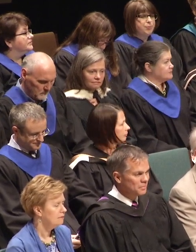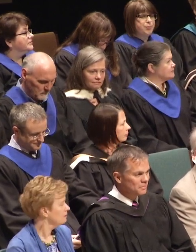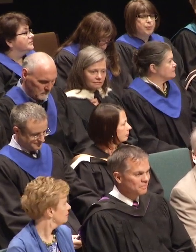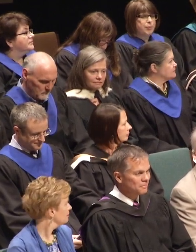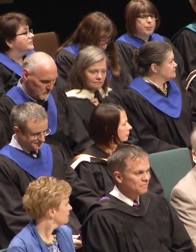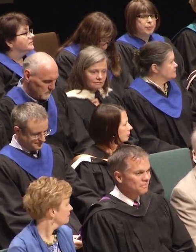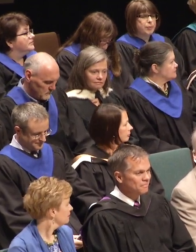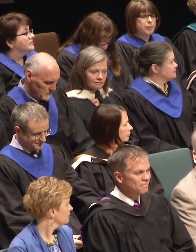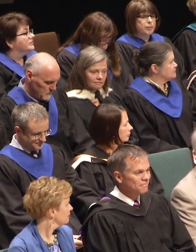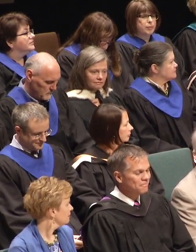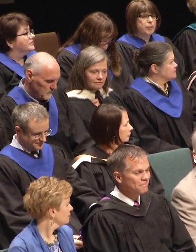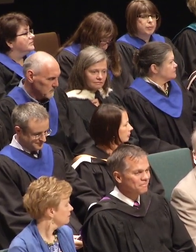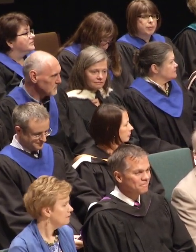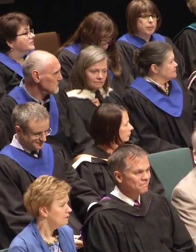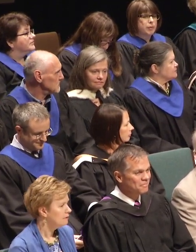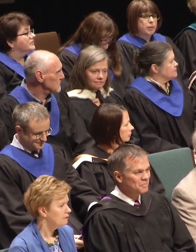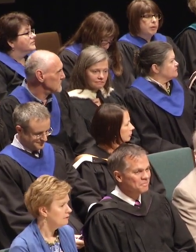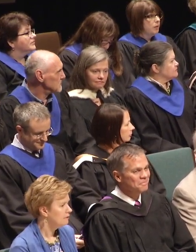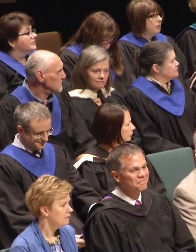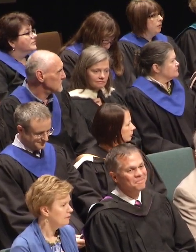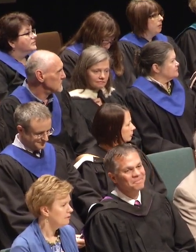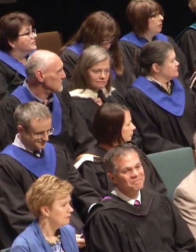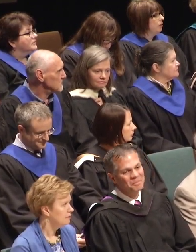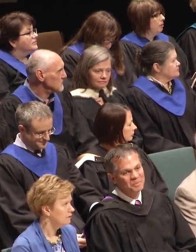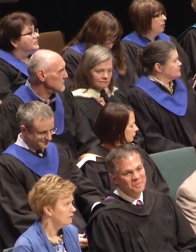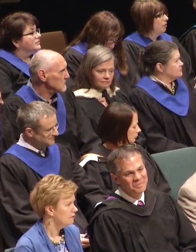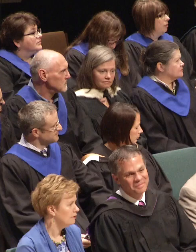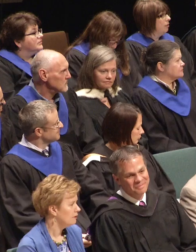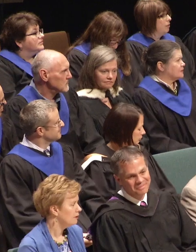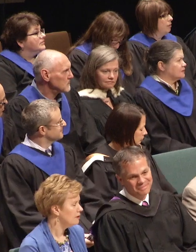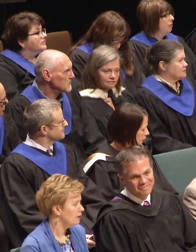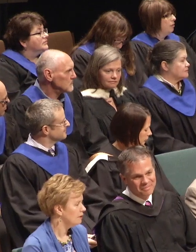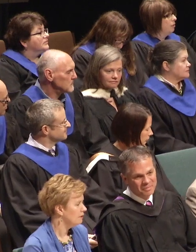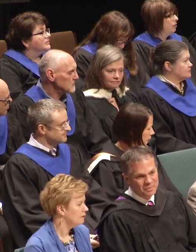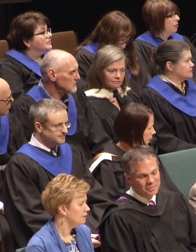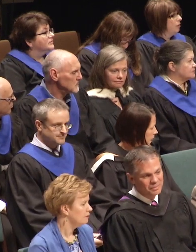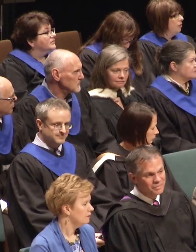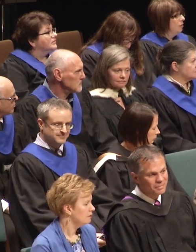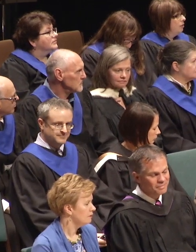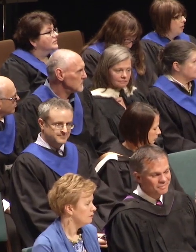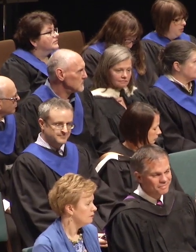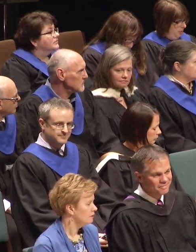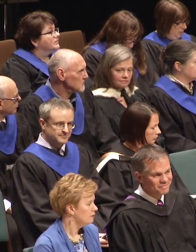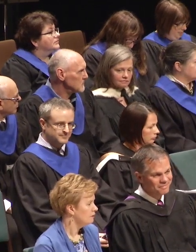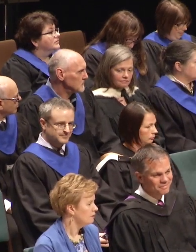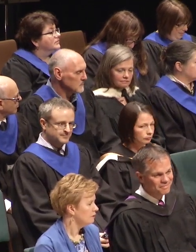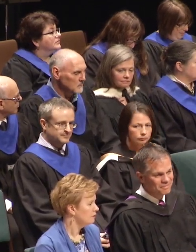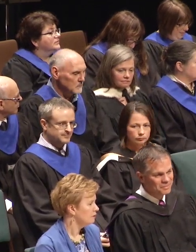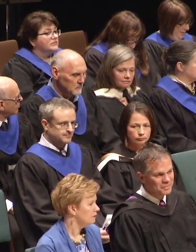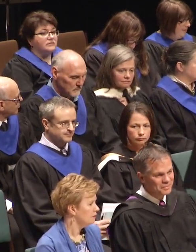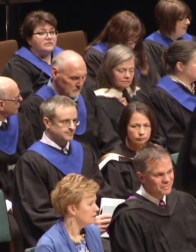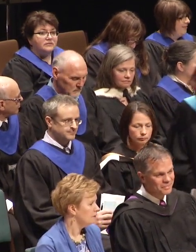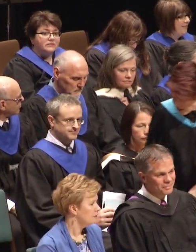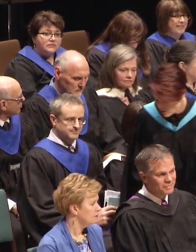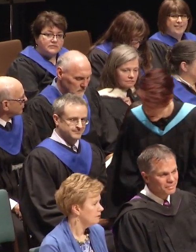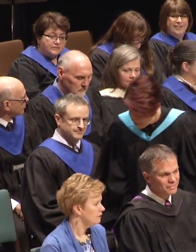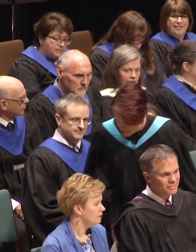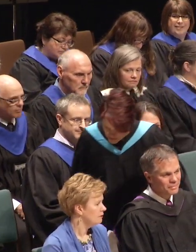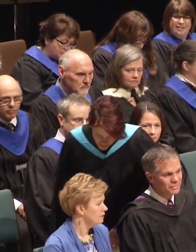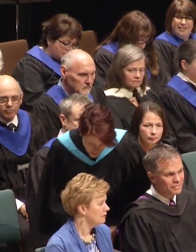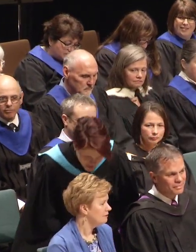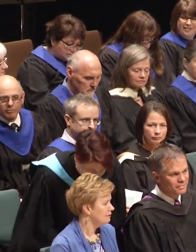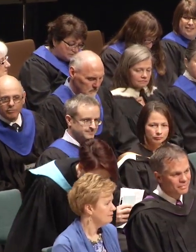Okay. Just a correction, by the way, I have an older note here. Sarah Young was our board member yesterday, but Sarah Stewart is actually